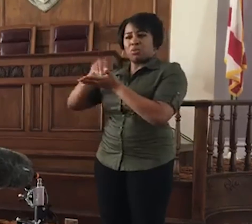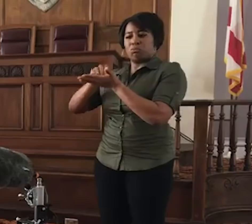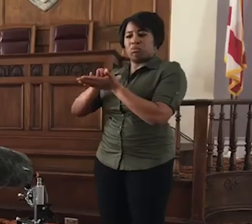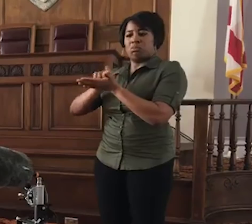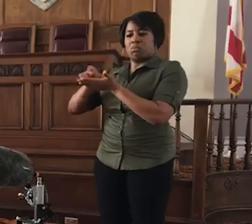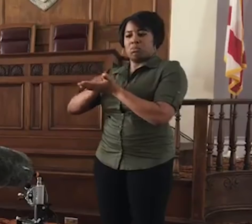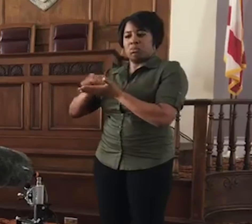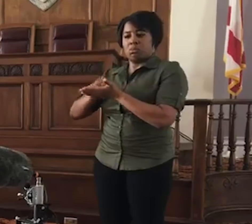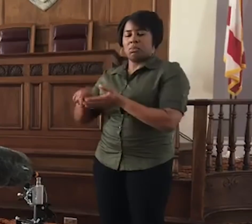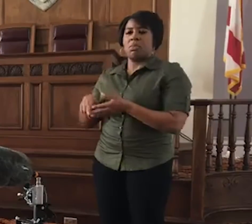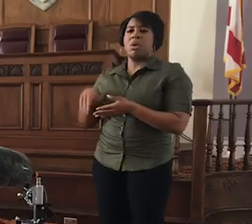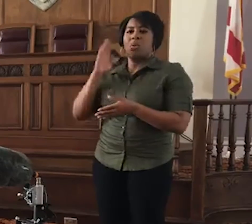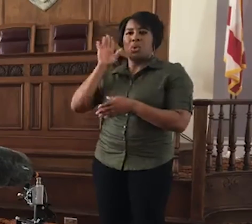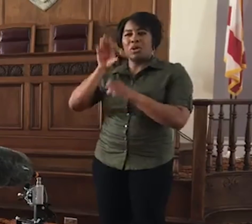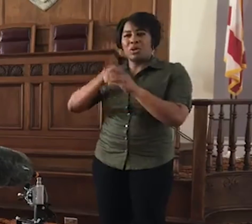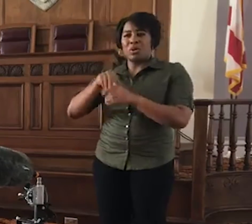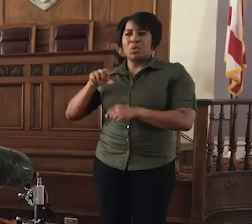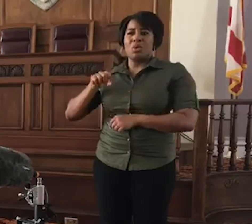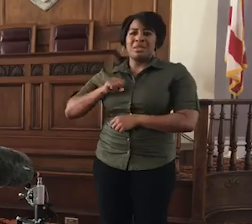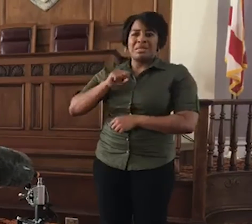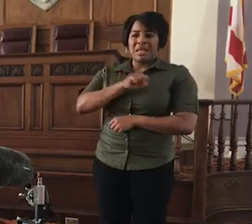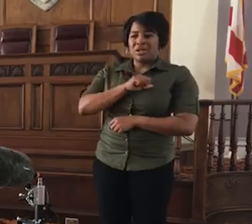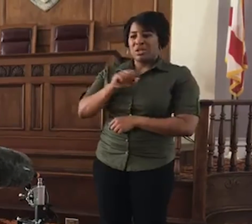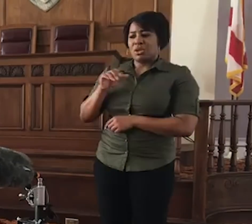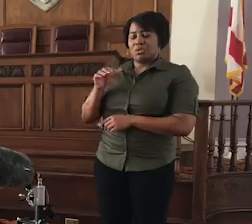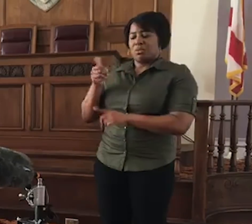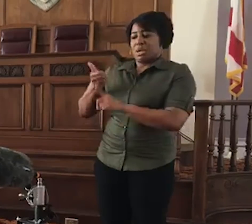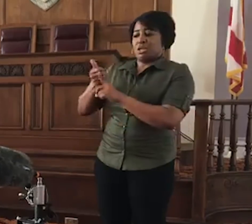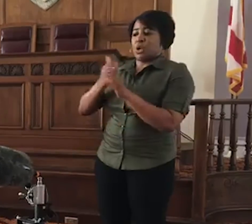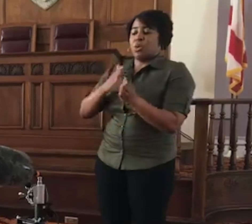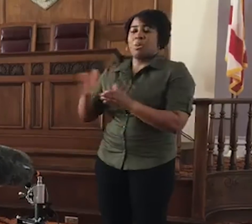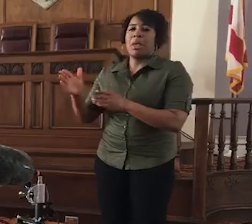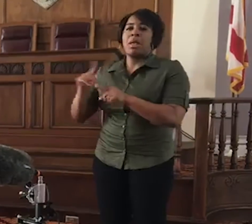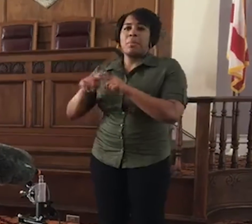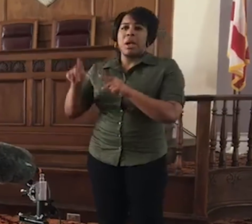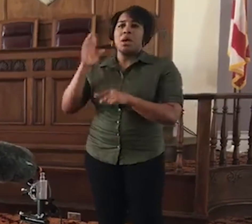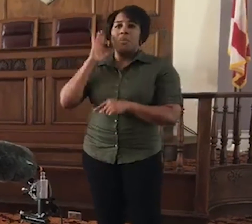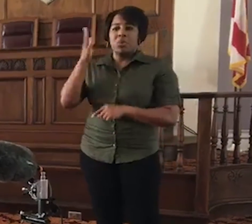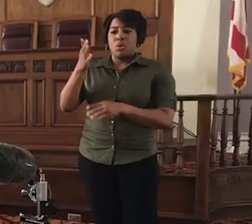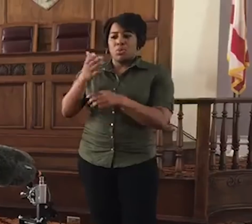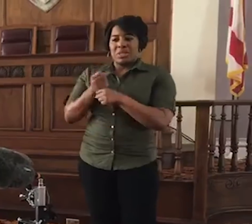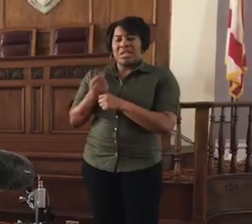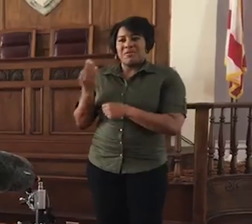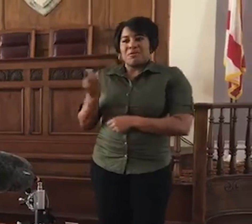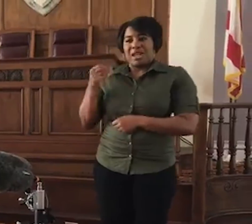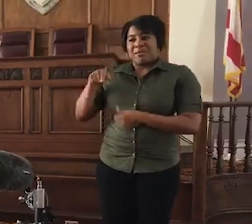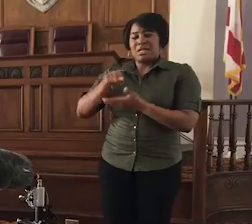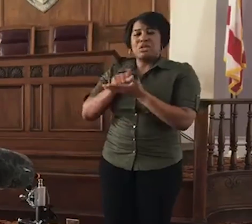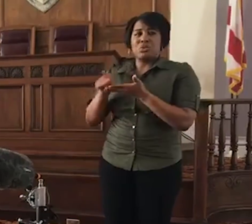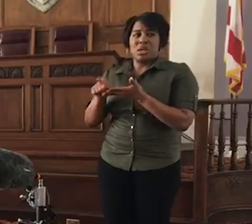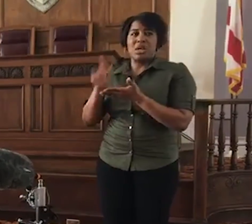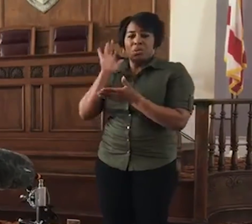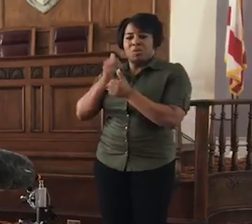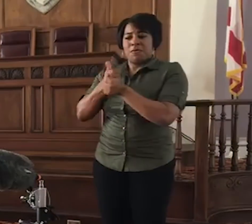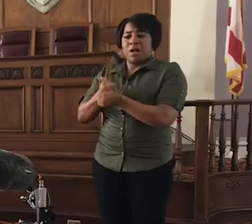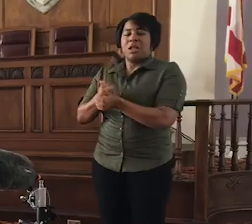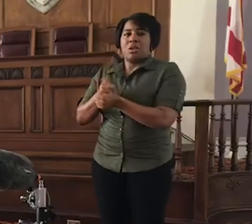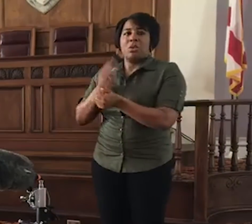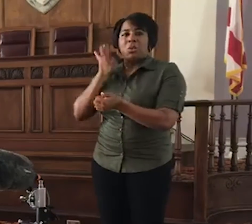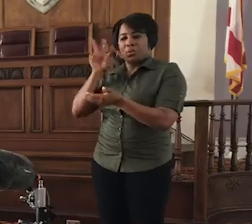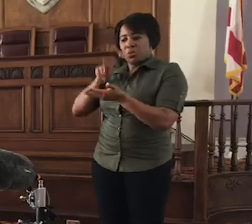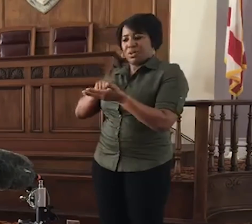the senators or his own plan or whatever, but give us that in writing by Friday of this week, and then we'll go with that. Look at